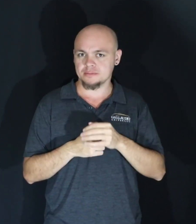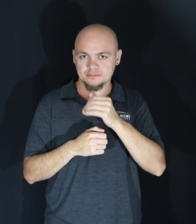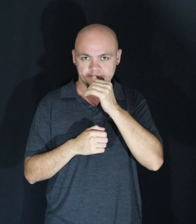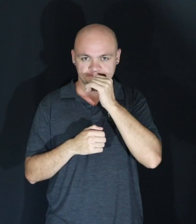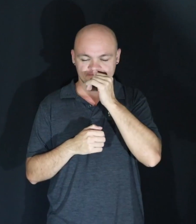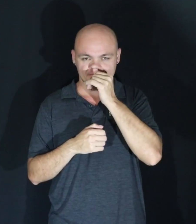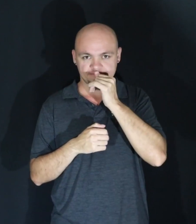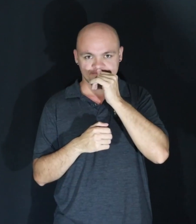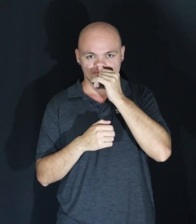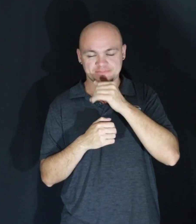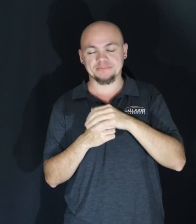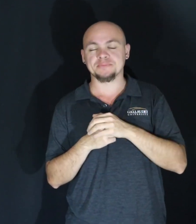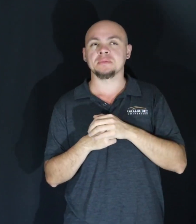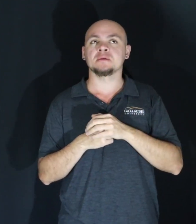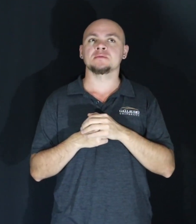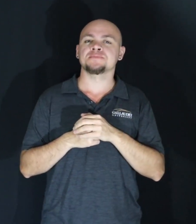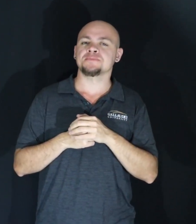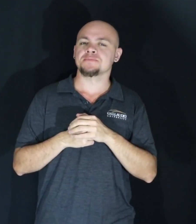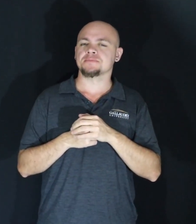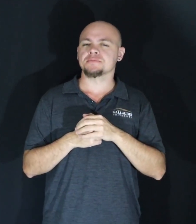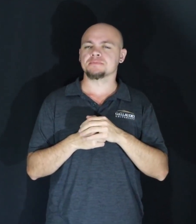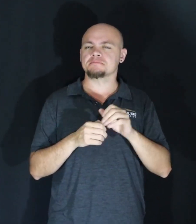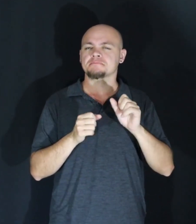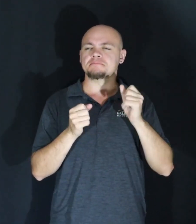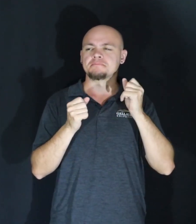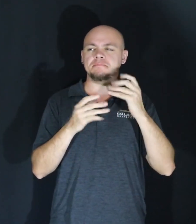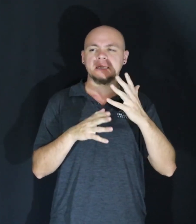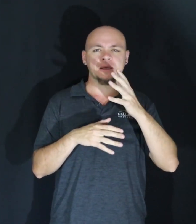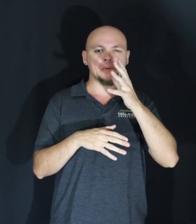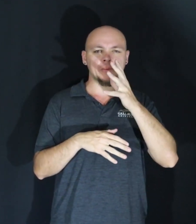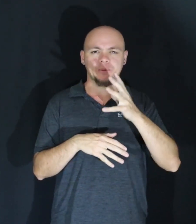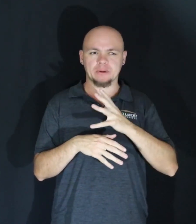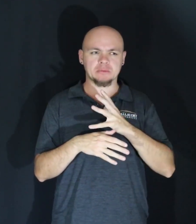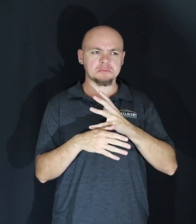I have had the opportunity to work with many women